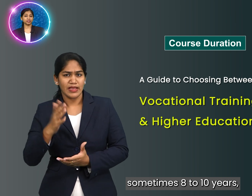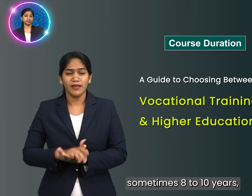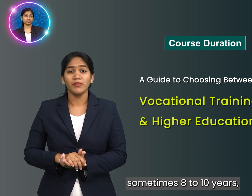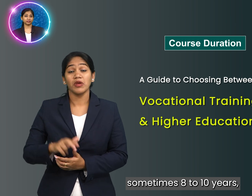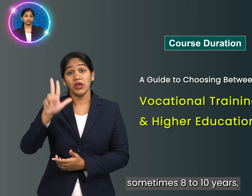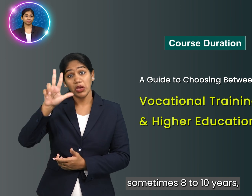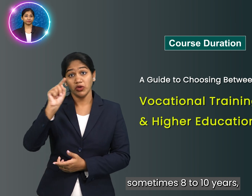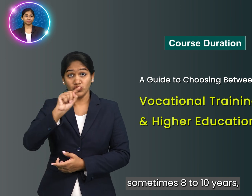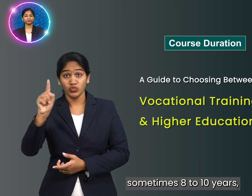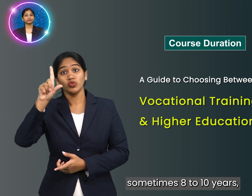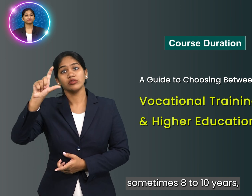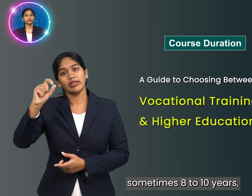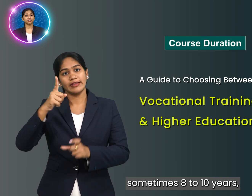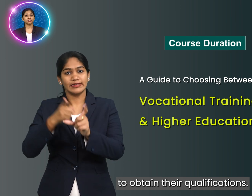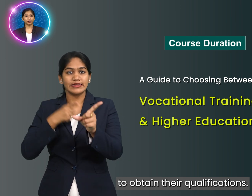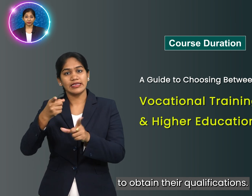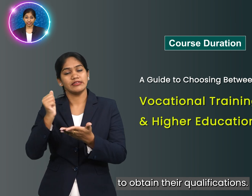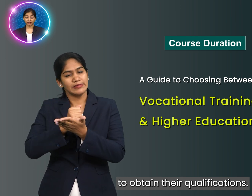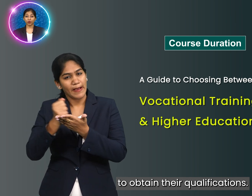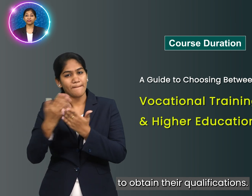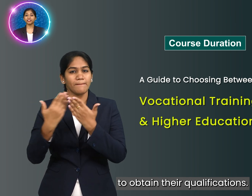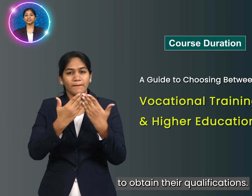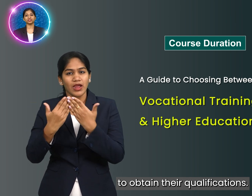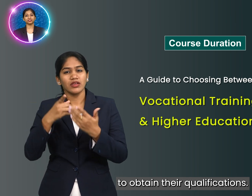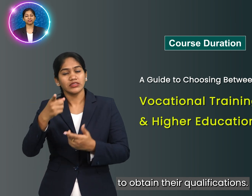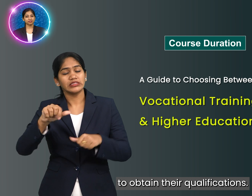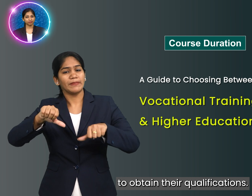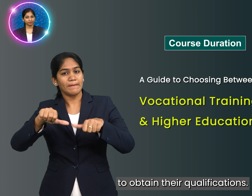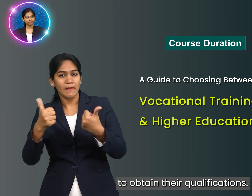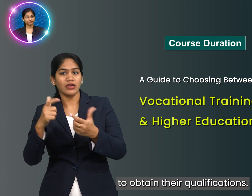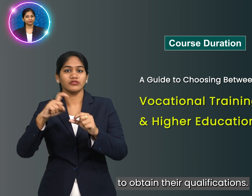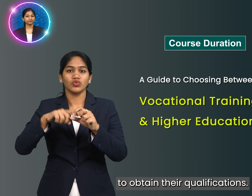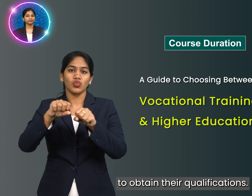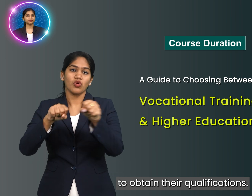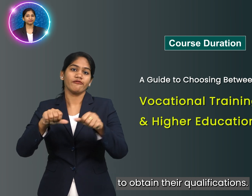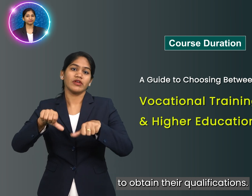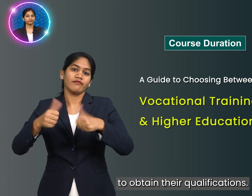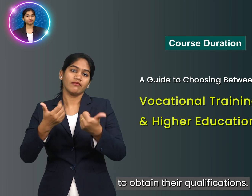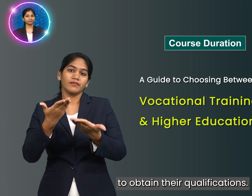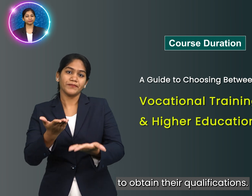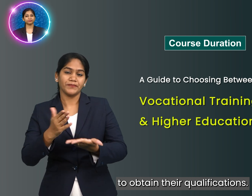10 years, to obtain their qualifications.